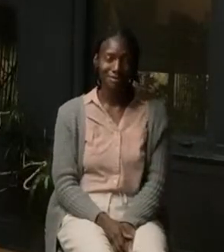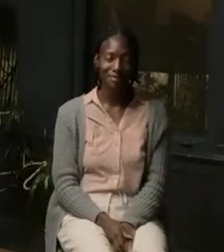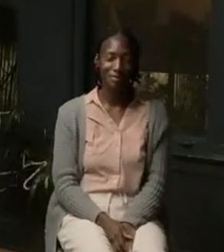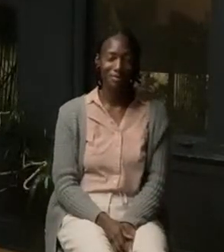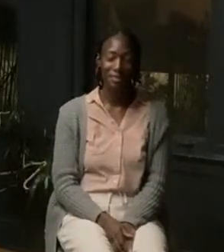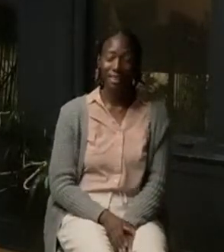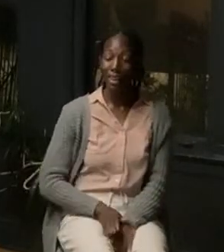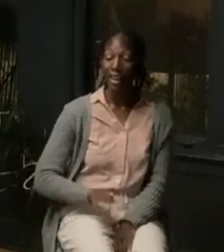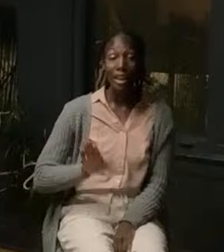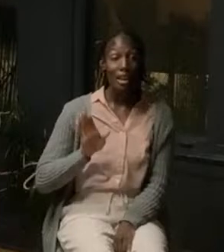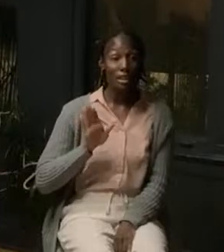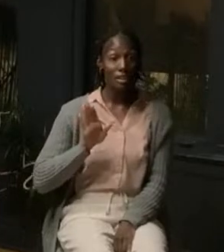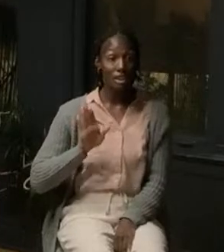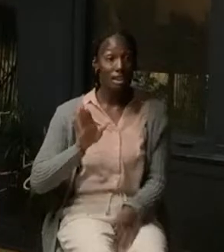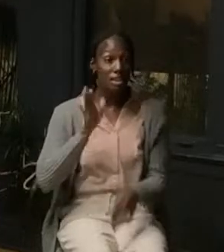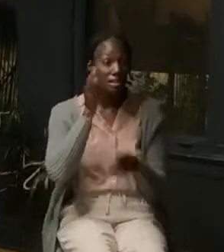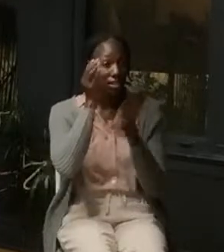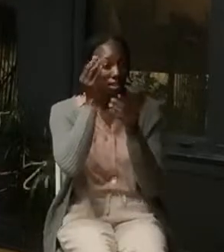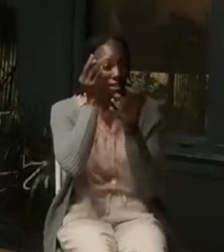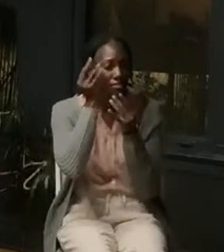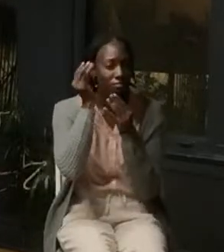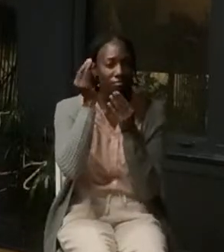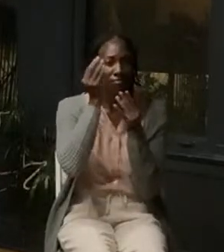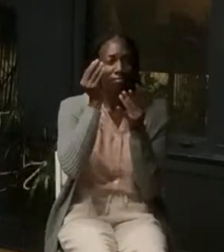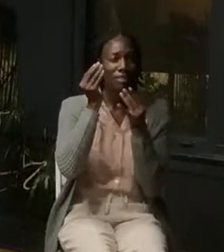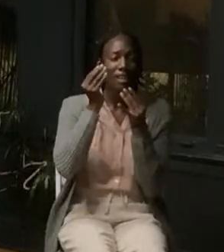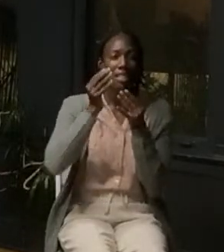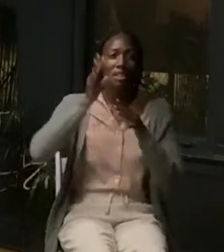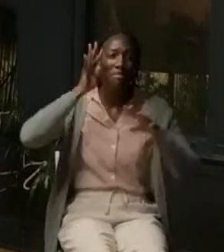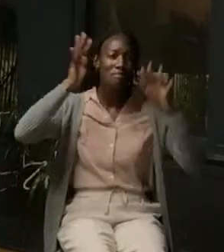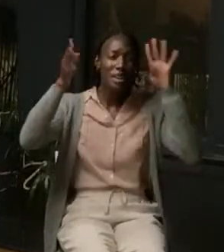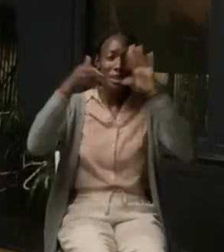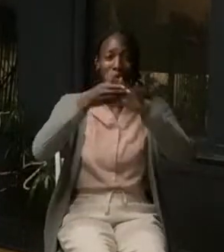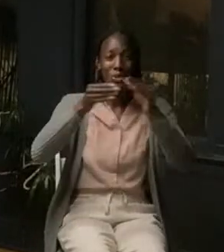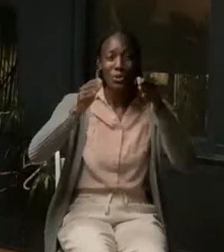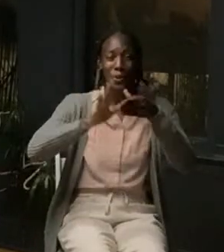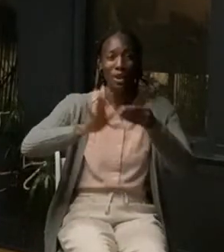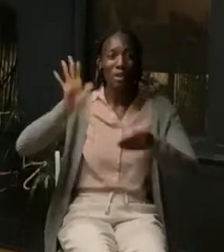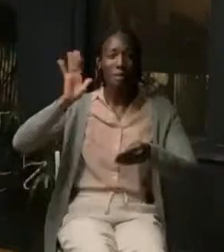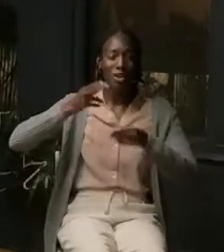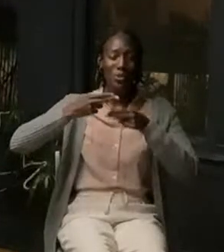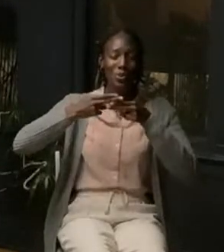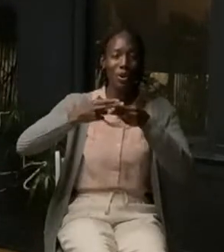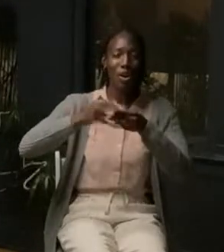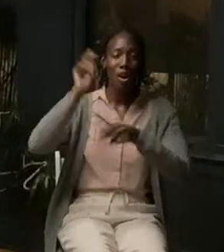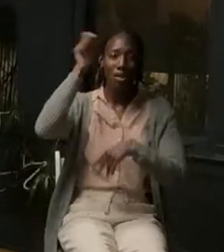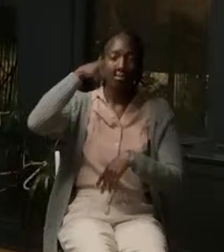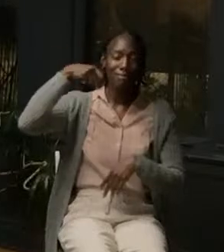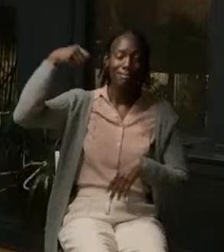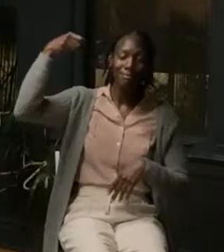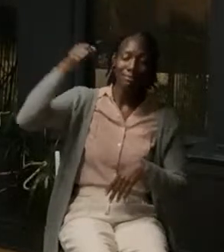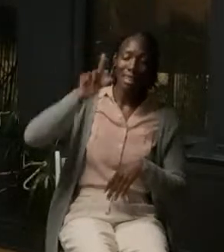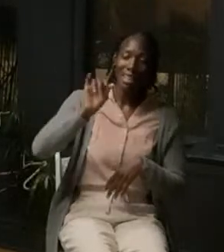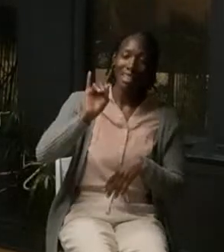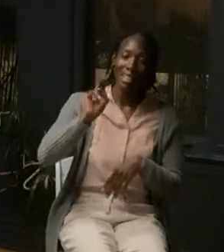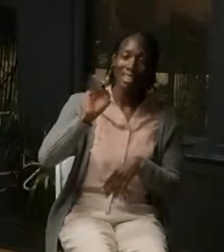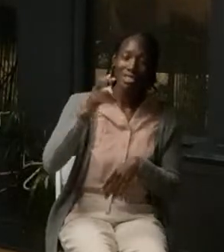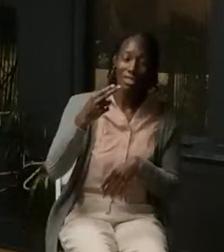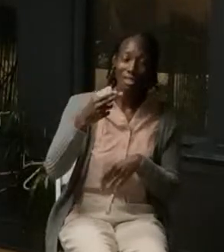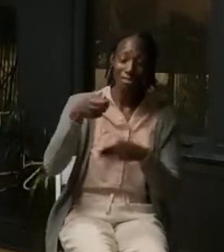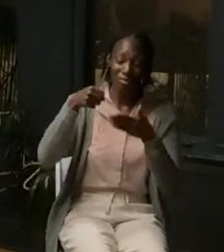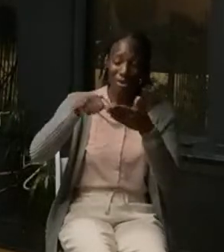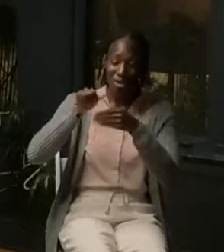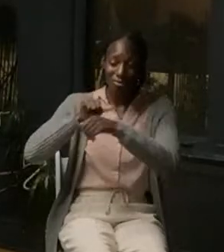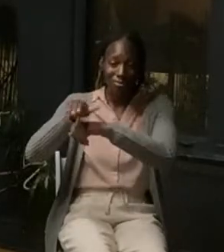And his thinking, that fairy tale just used to be called lynchings. Postcards sent round the countryside